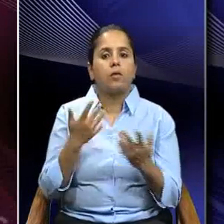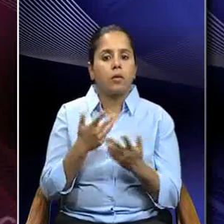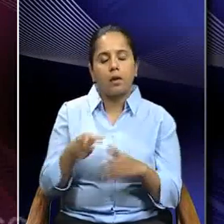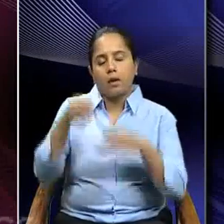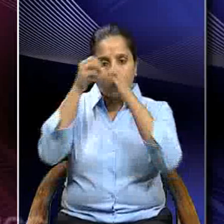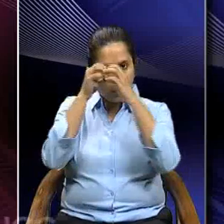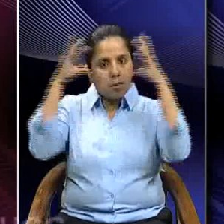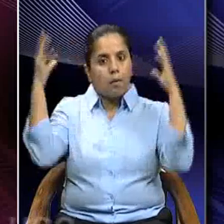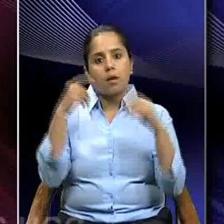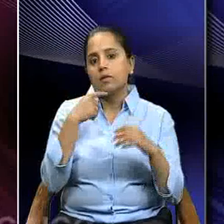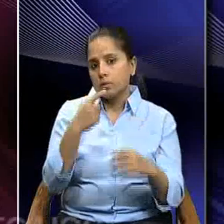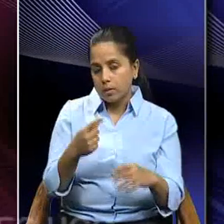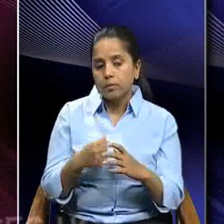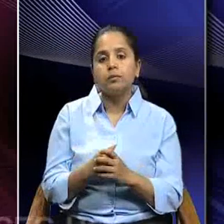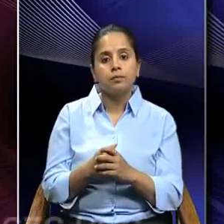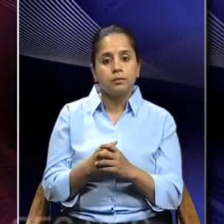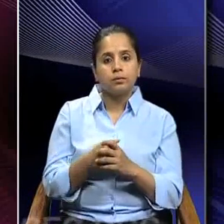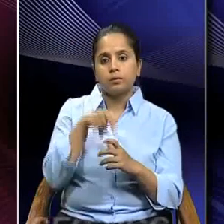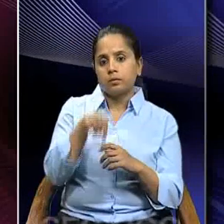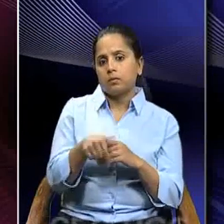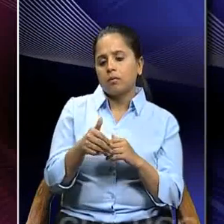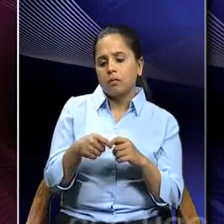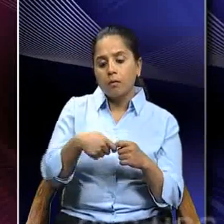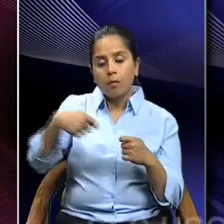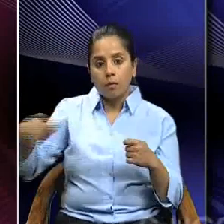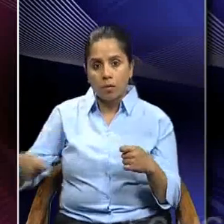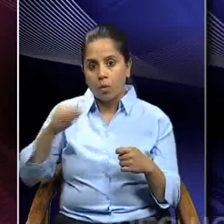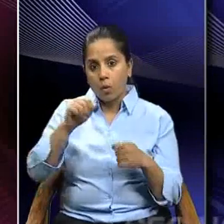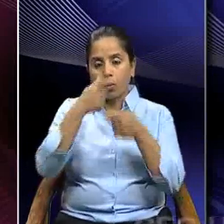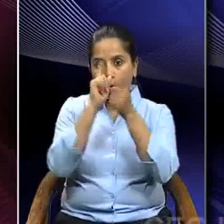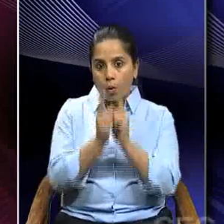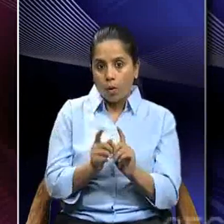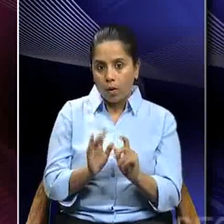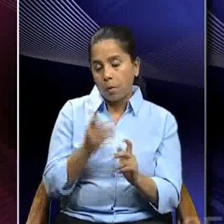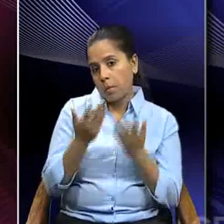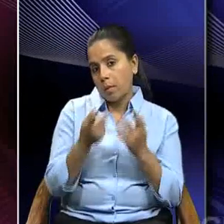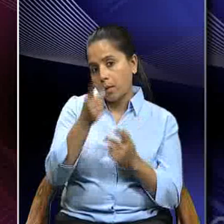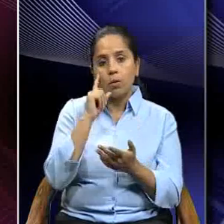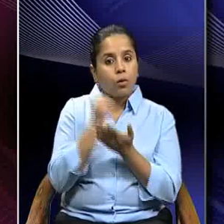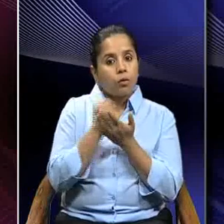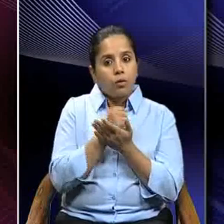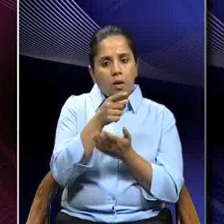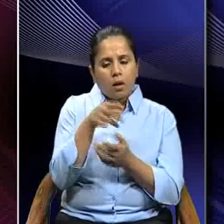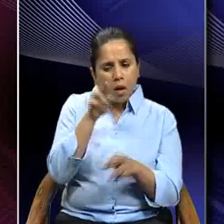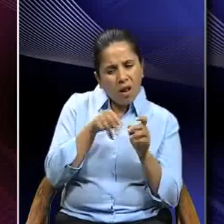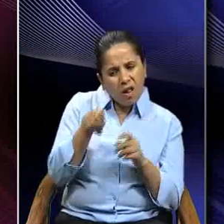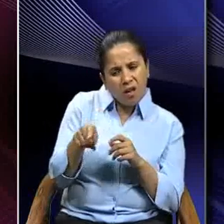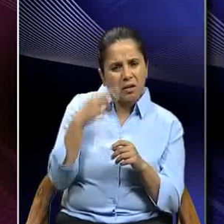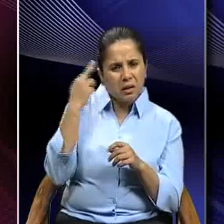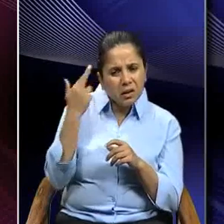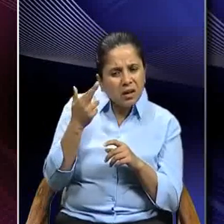Imagine the extent of your logic, that you are trying to find the reason behind that